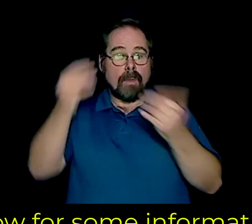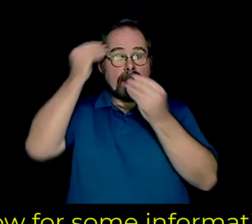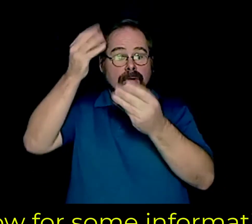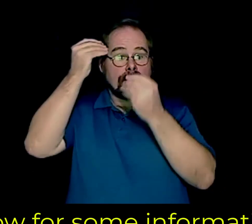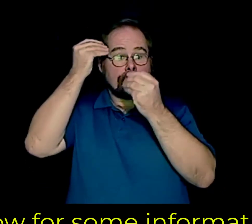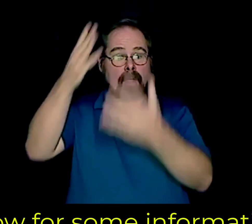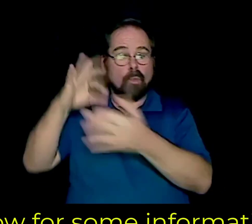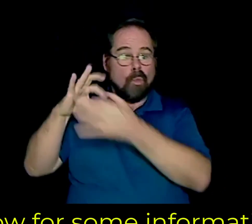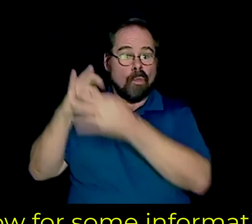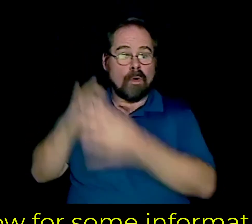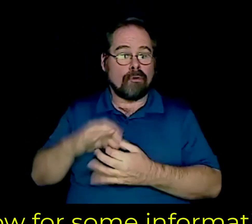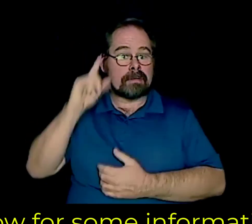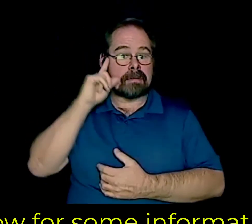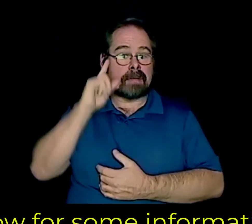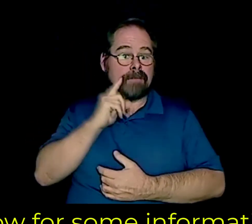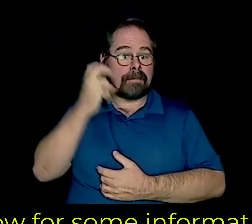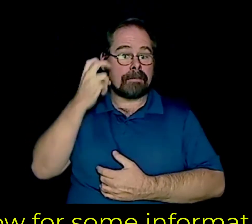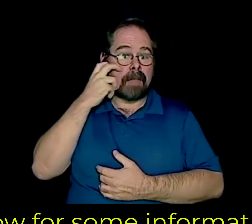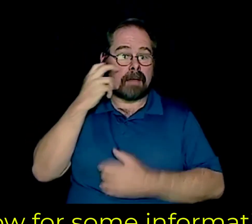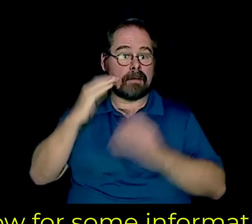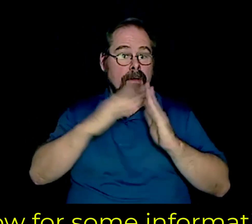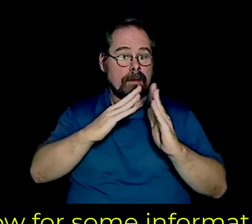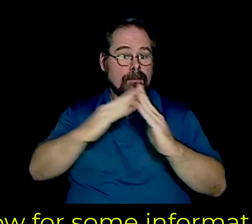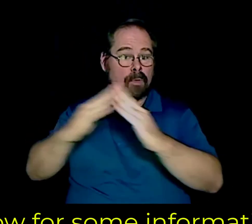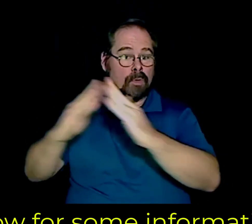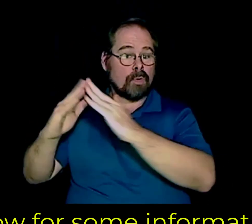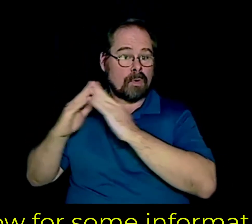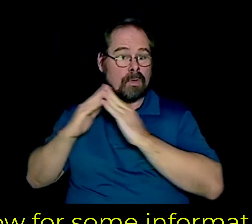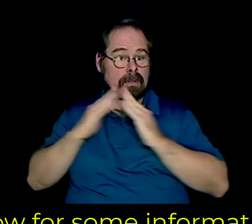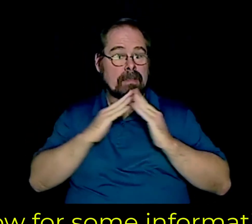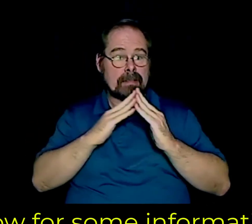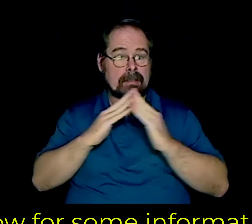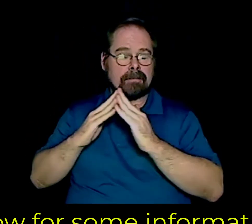Now, here's some information on our deafblind community.